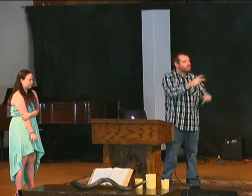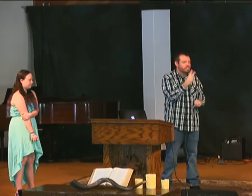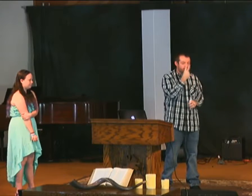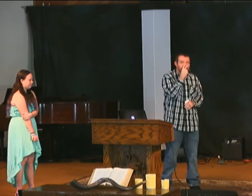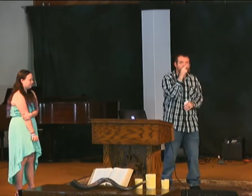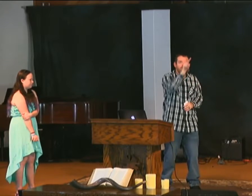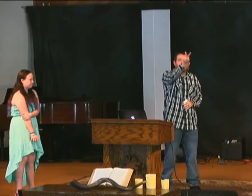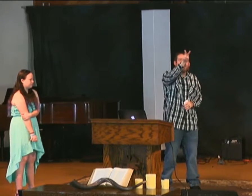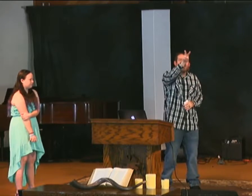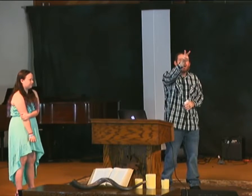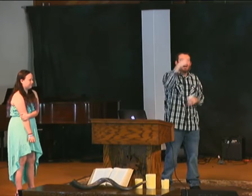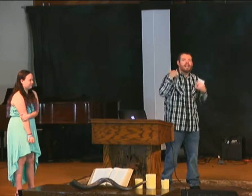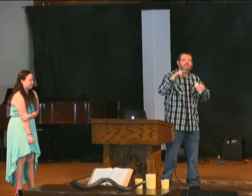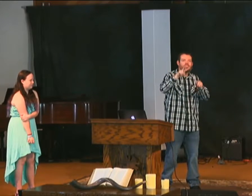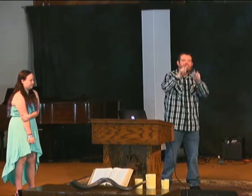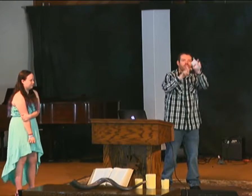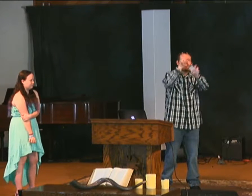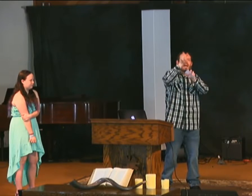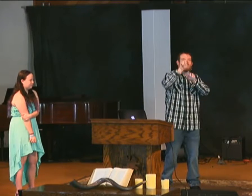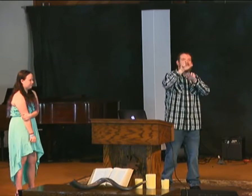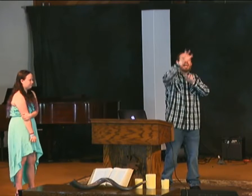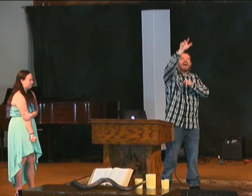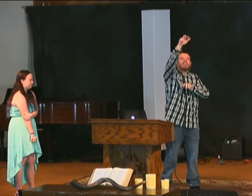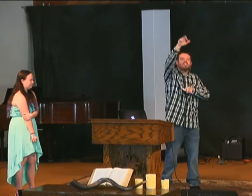Name of the person.